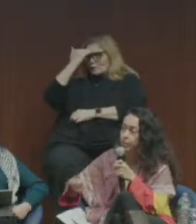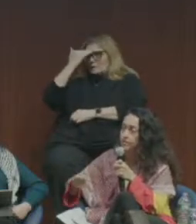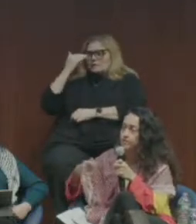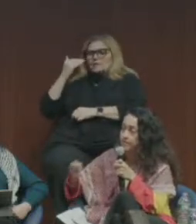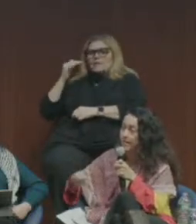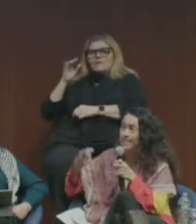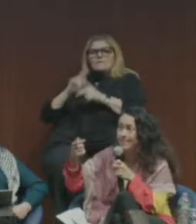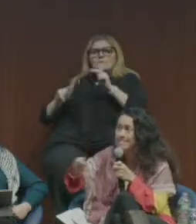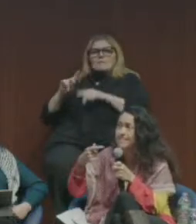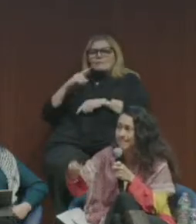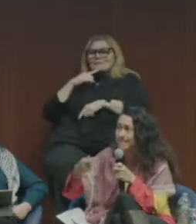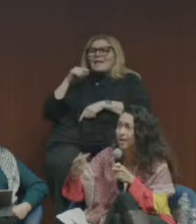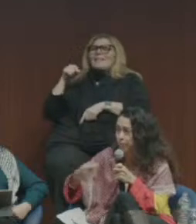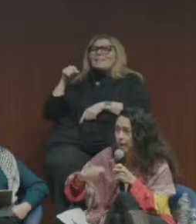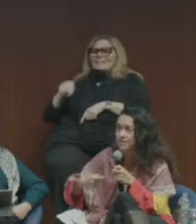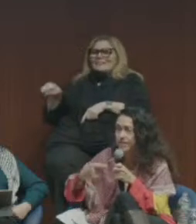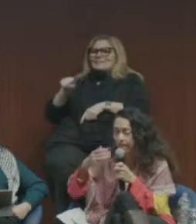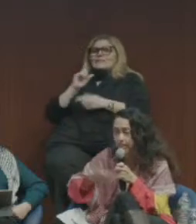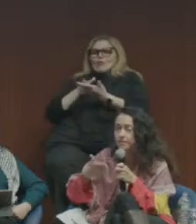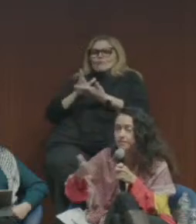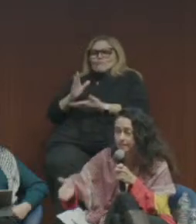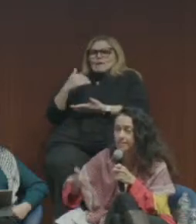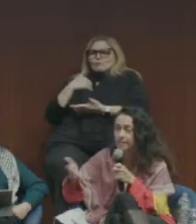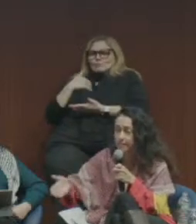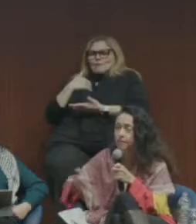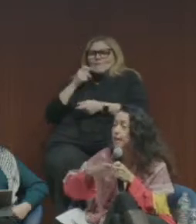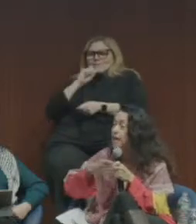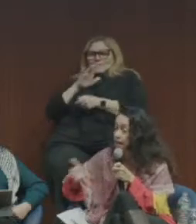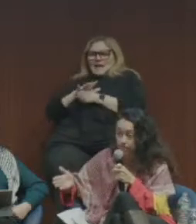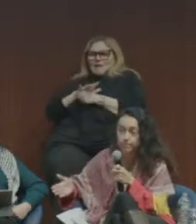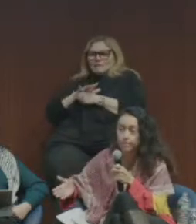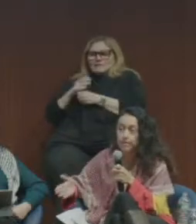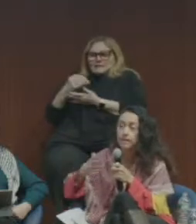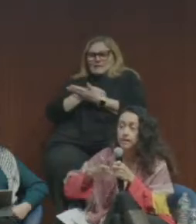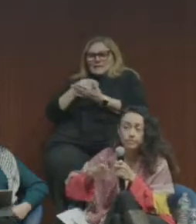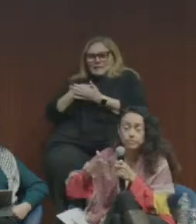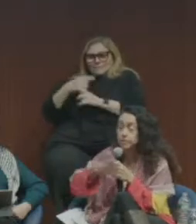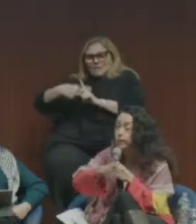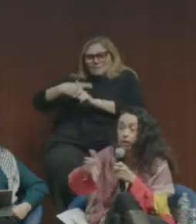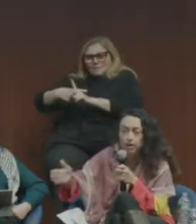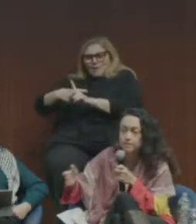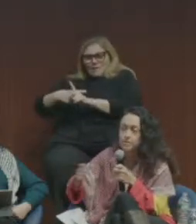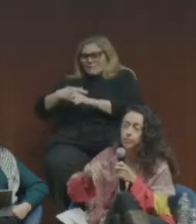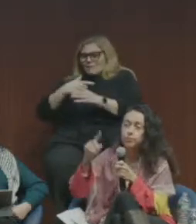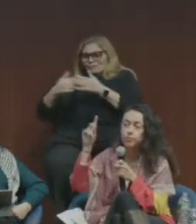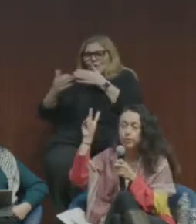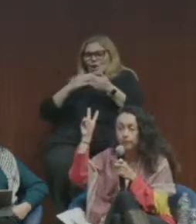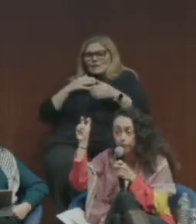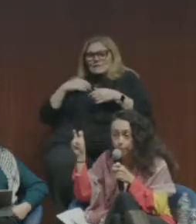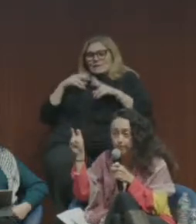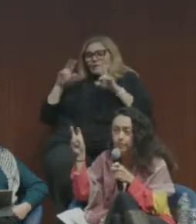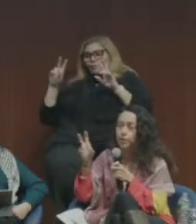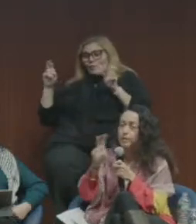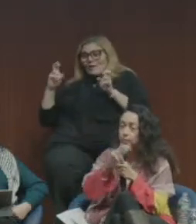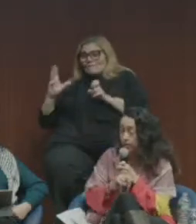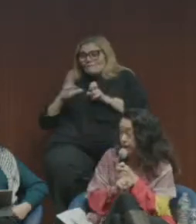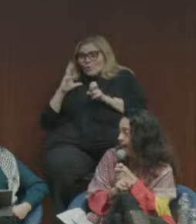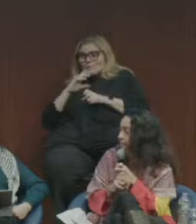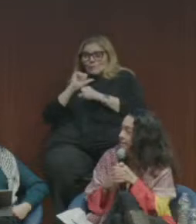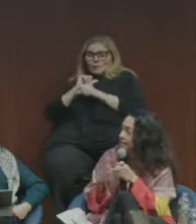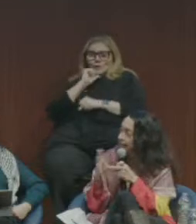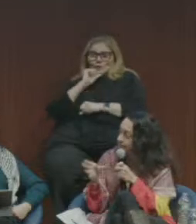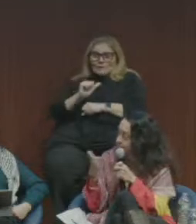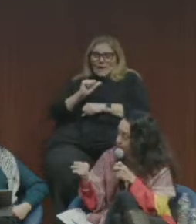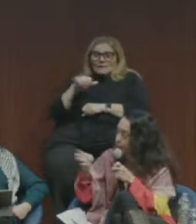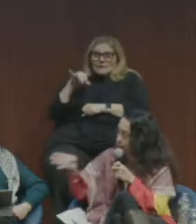of folks of saying, this is our right to have guaranteed income every month, regardless of whether we're formally working or